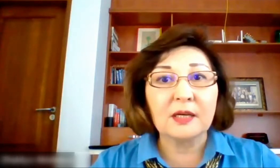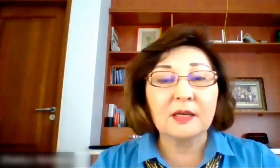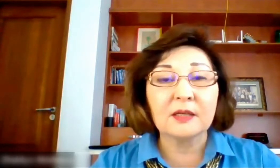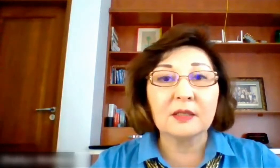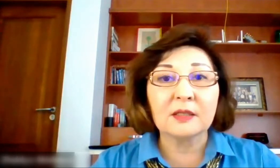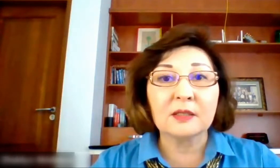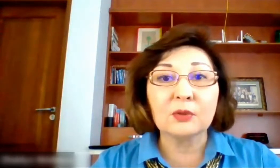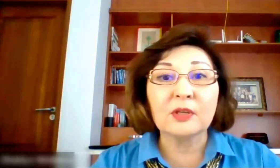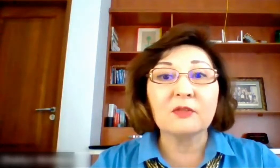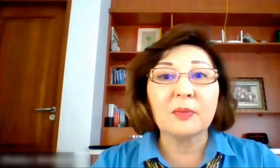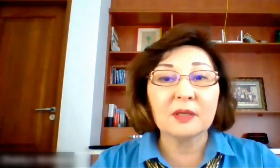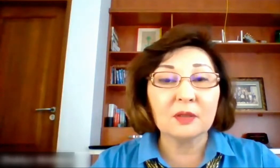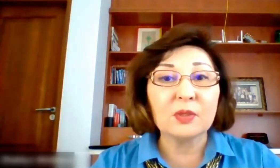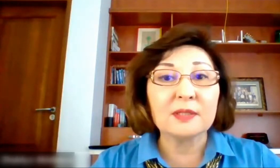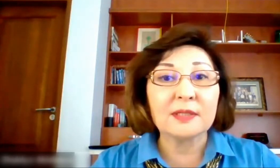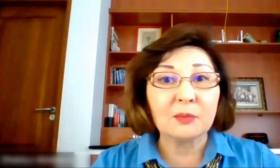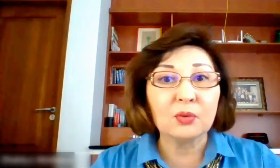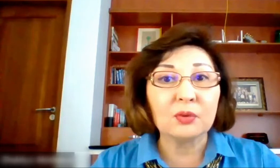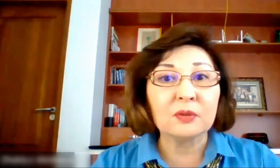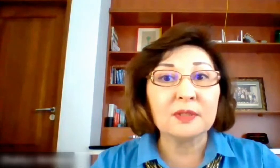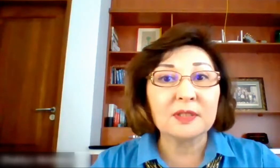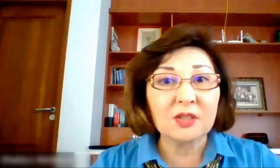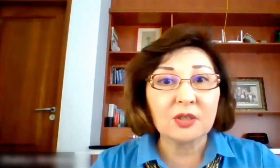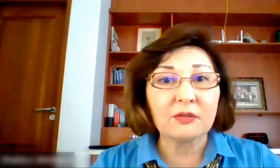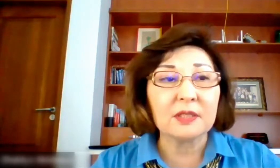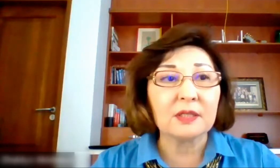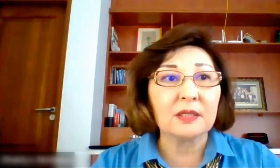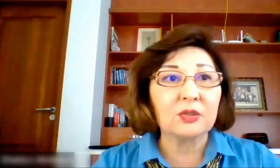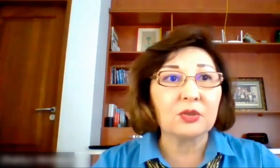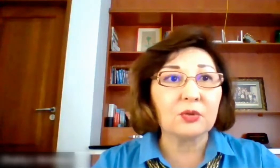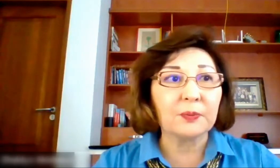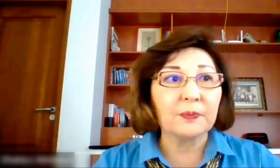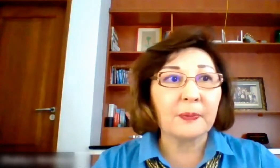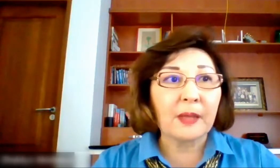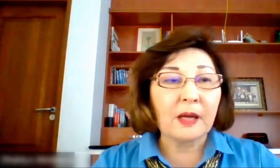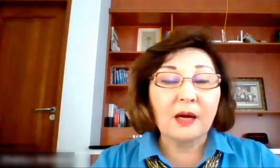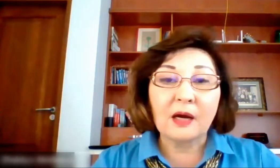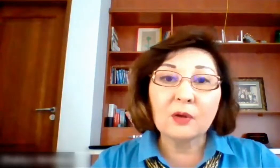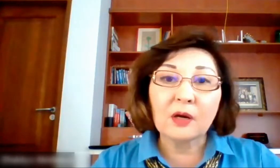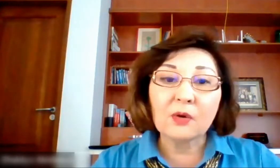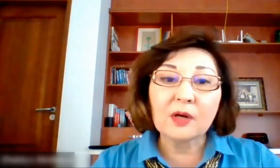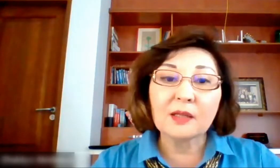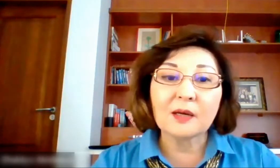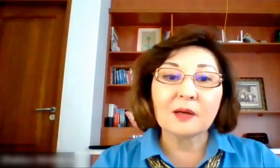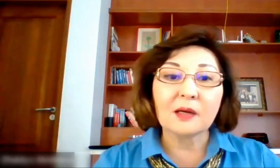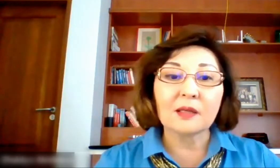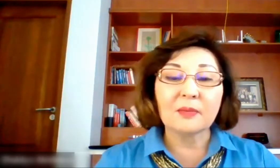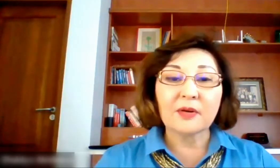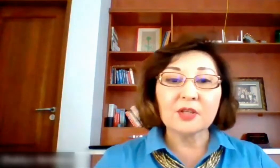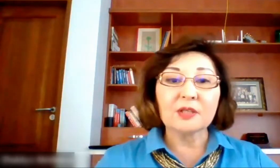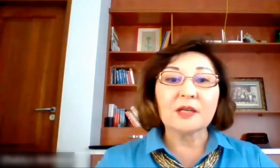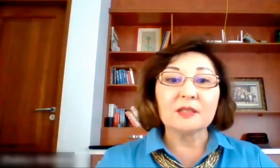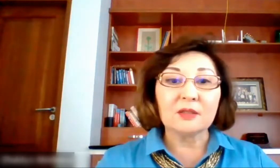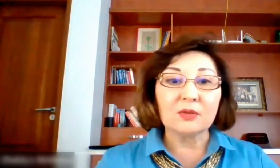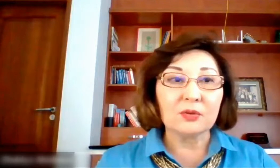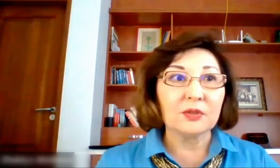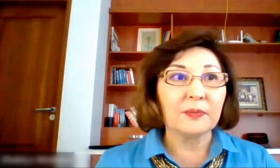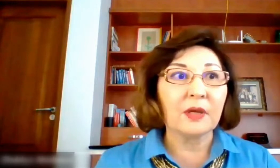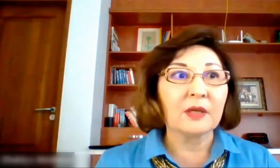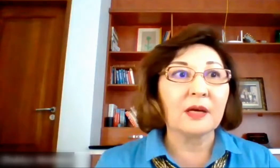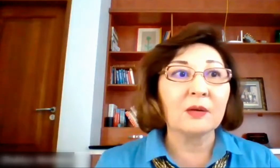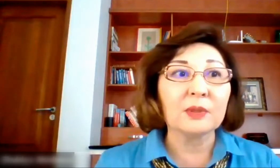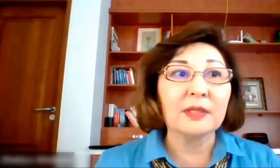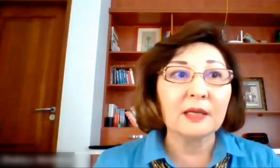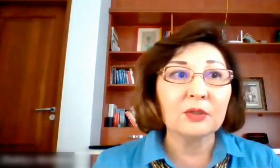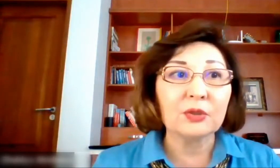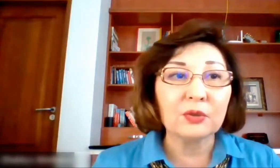to have partnered with SANPUD on such a critical issue. Our collaboration continues, and